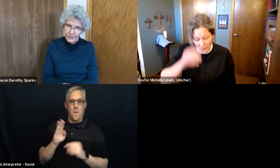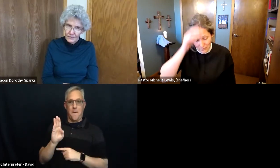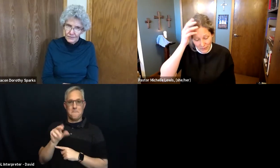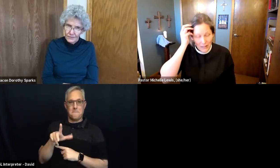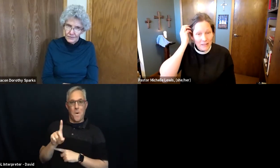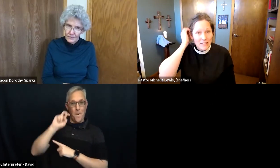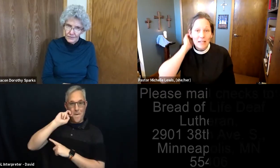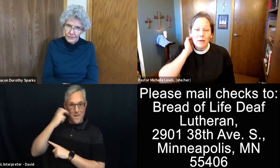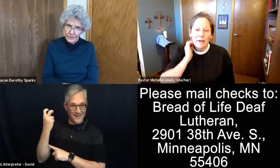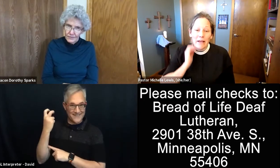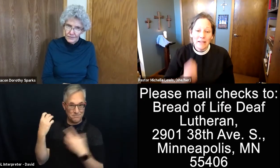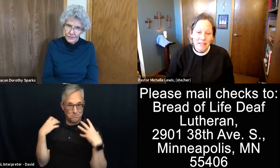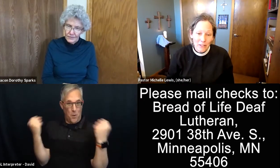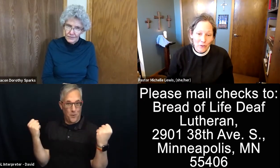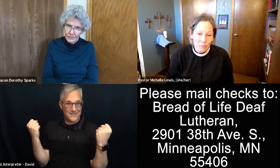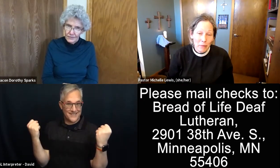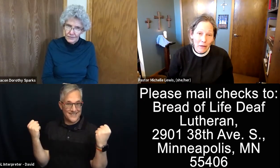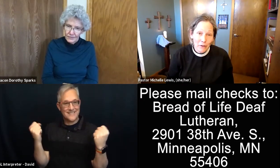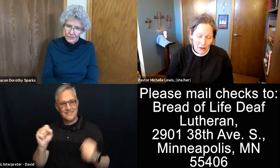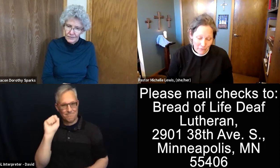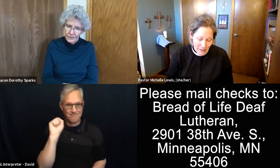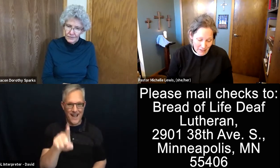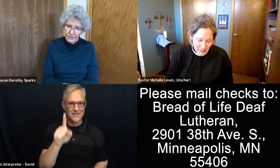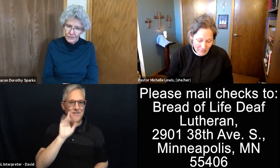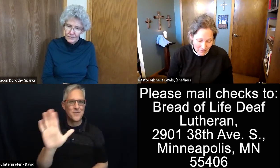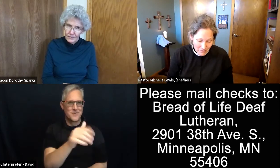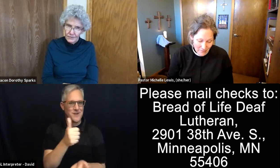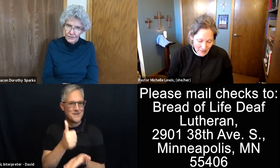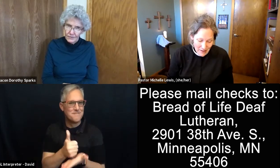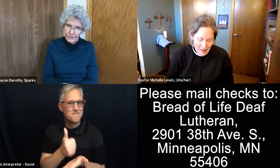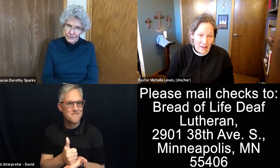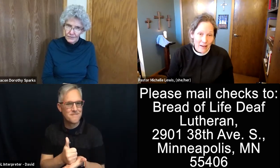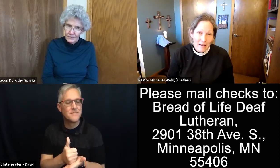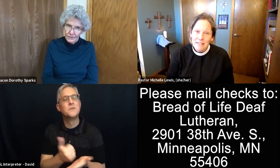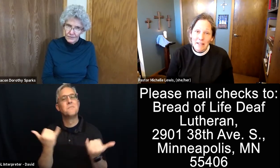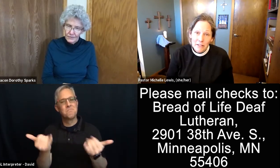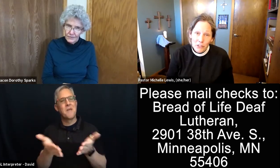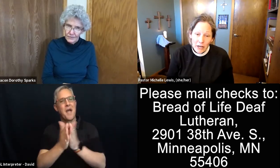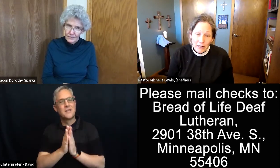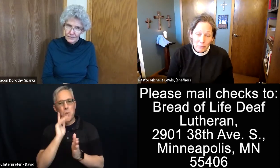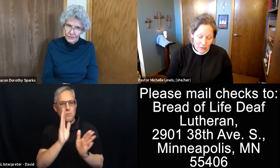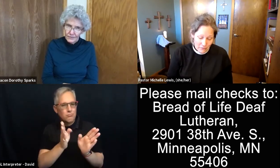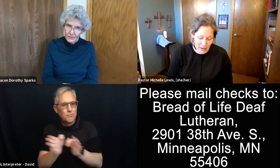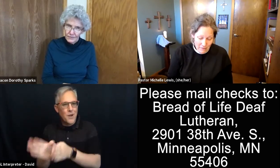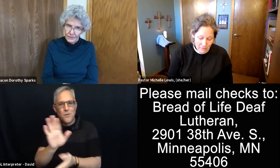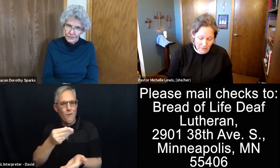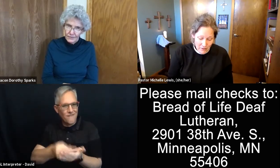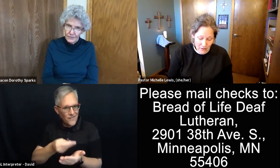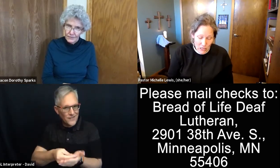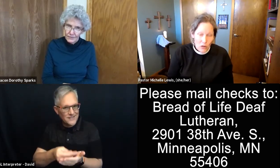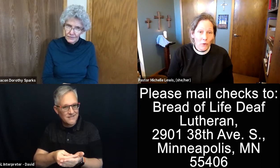So at this time, we ask that you would prepare your offerings and send a check to Bread of